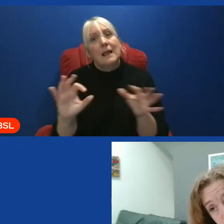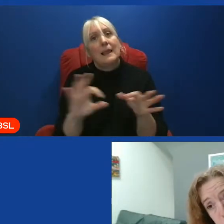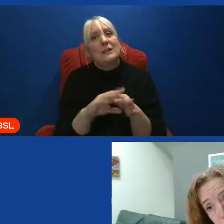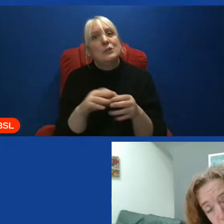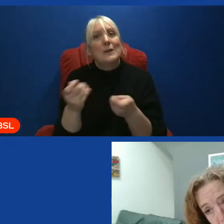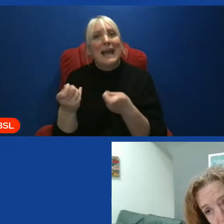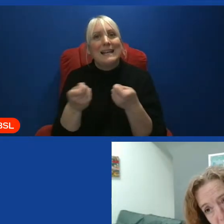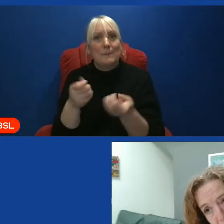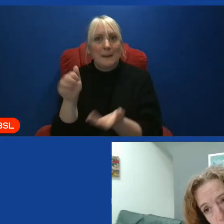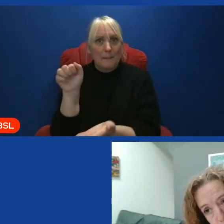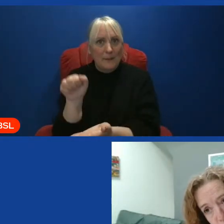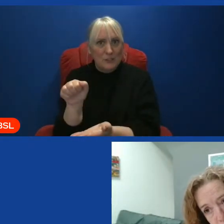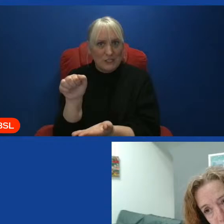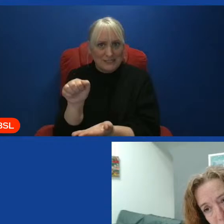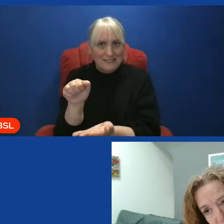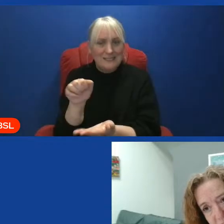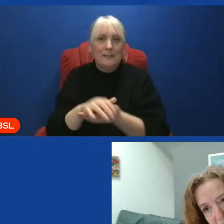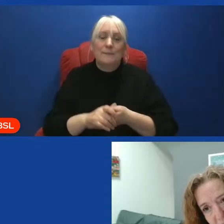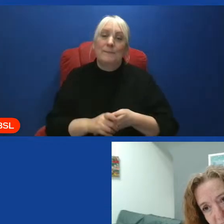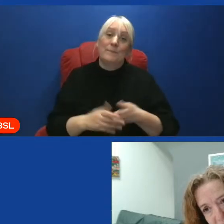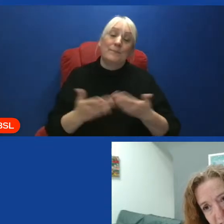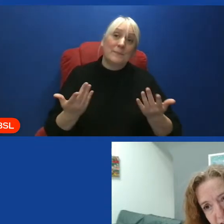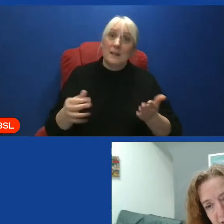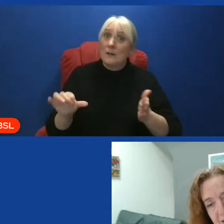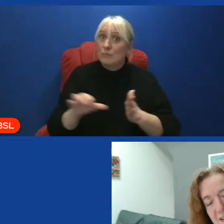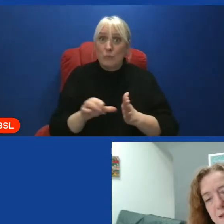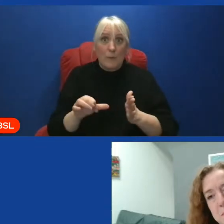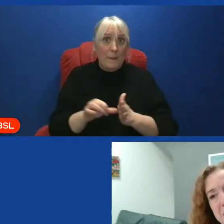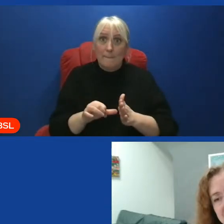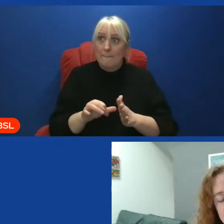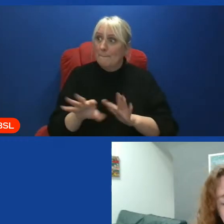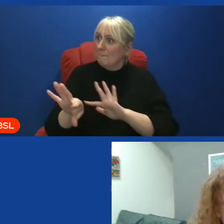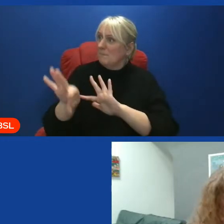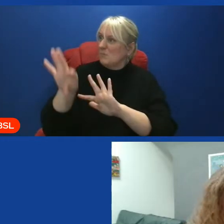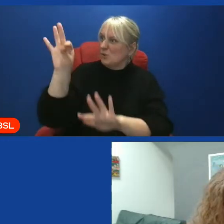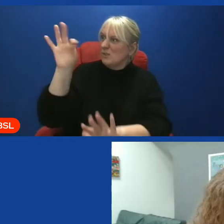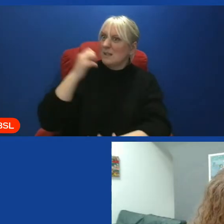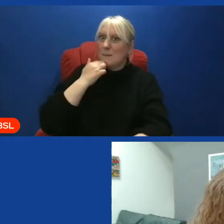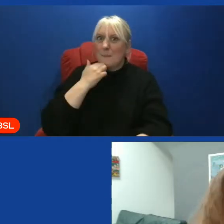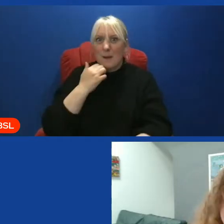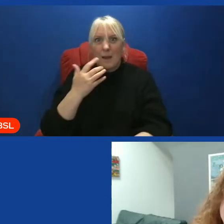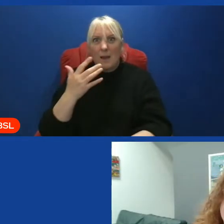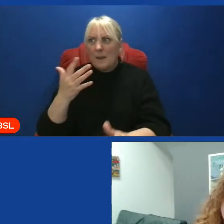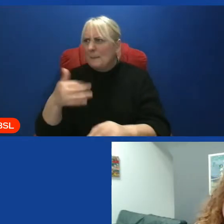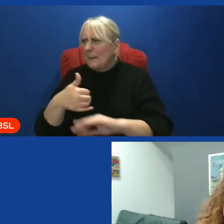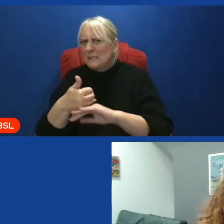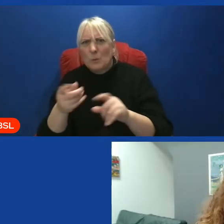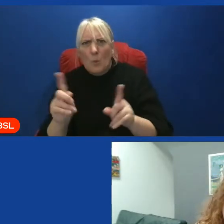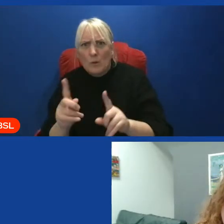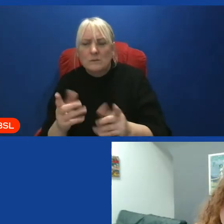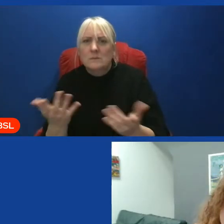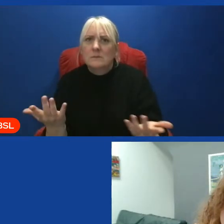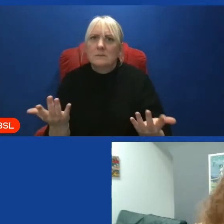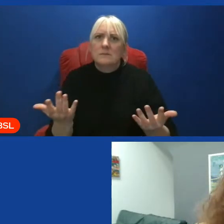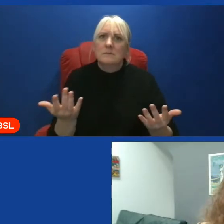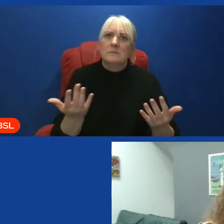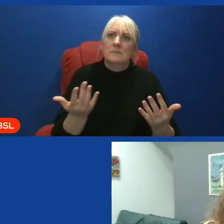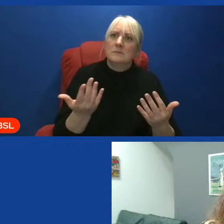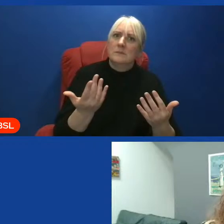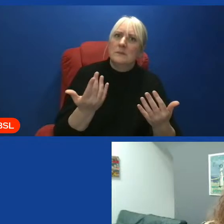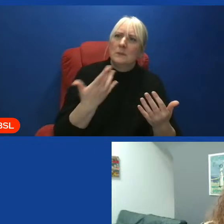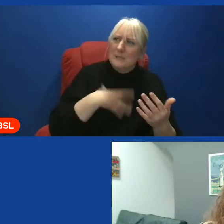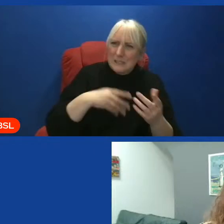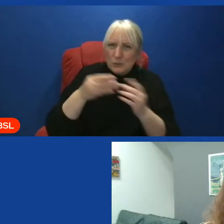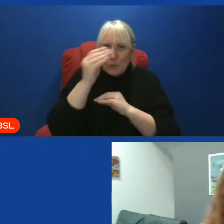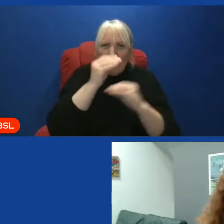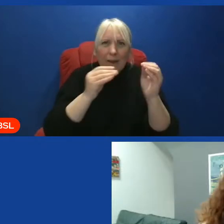Now, the problem when you pick an arbitrary figure out of the air like that is it impacts differently in different departments. So what is the detail of that? What